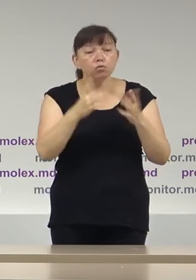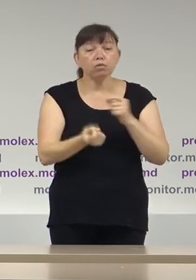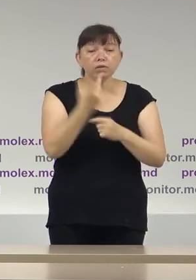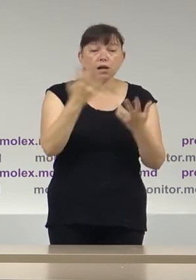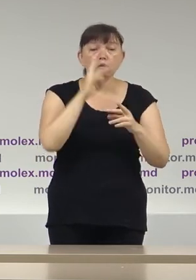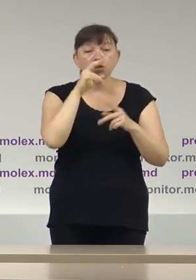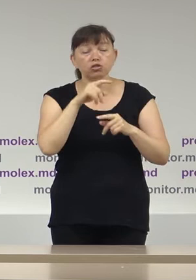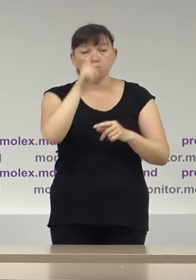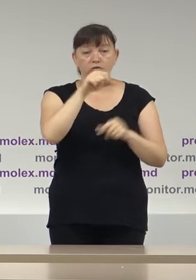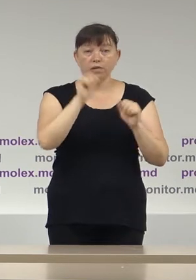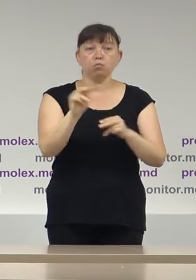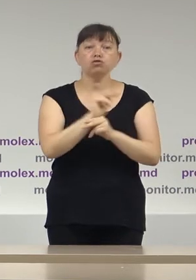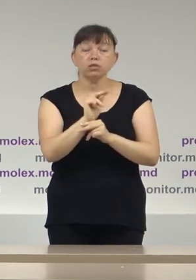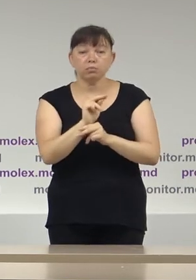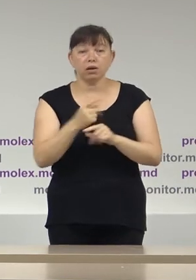two criteria